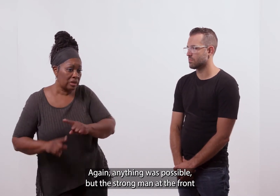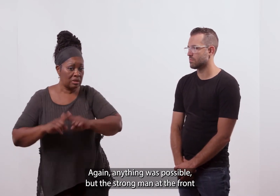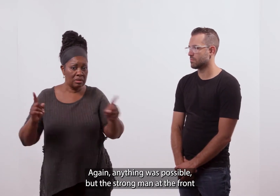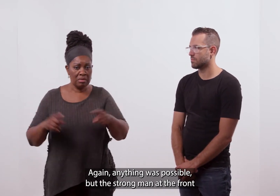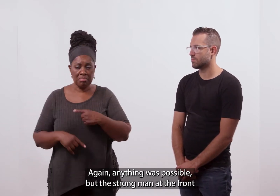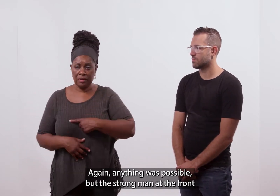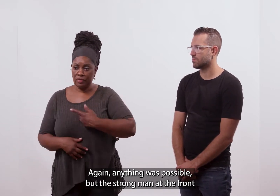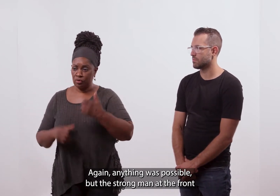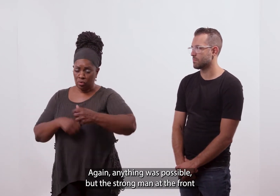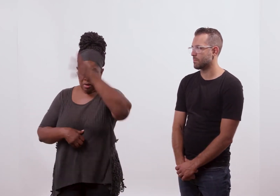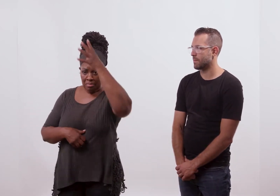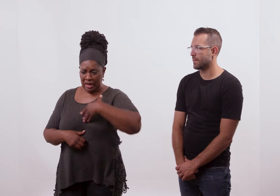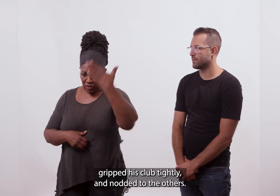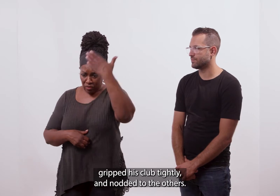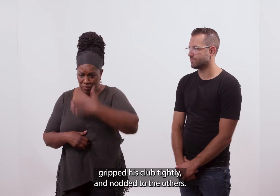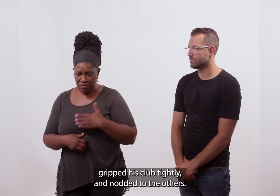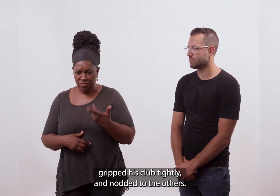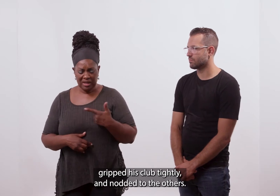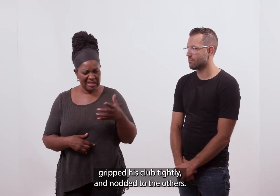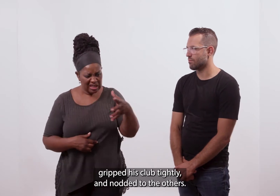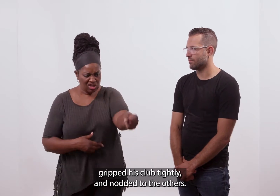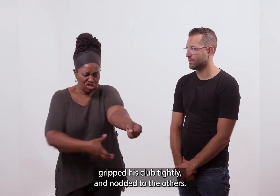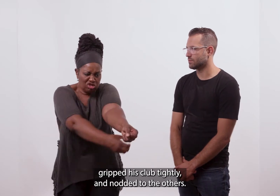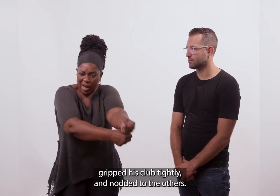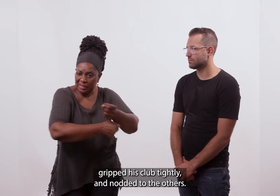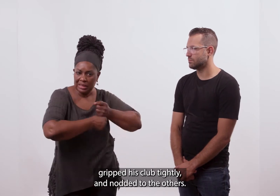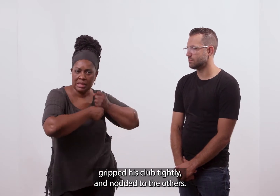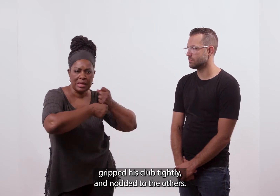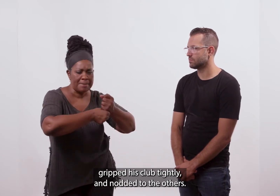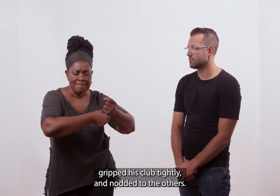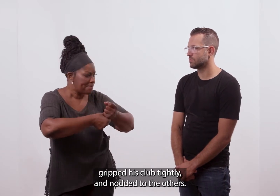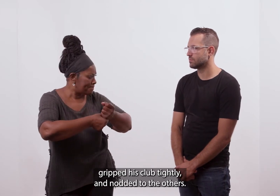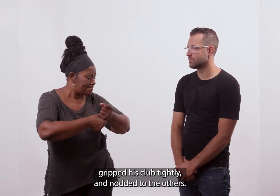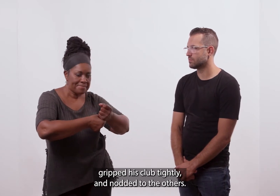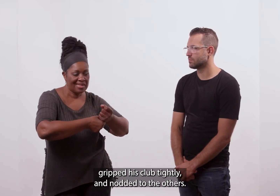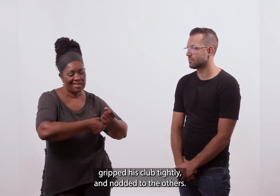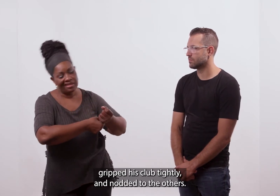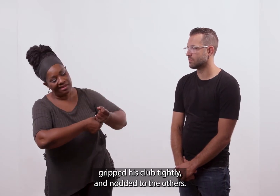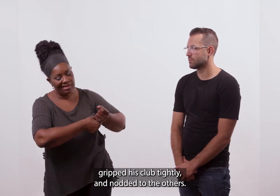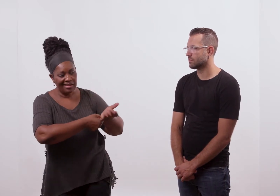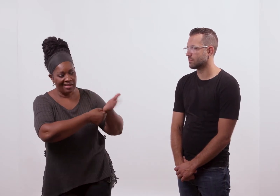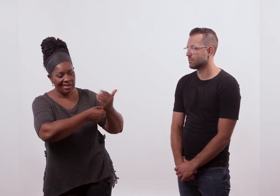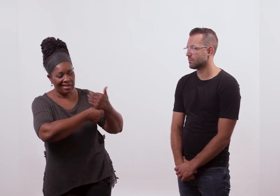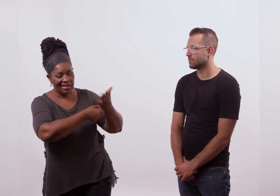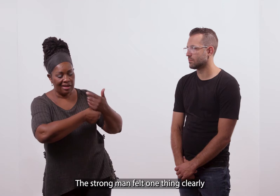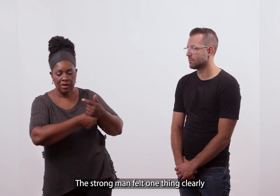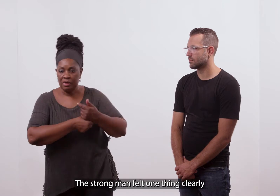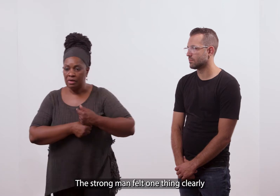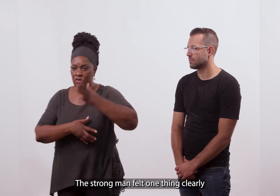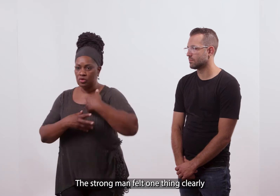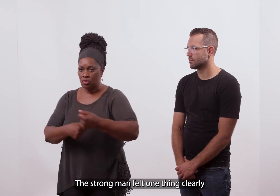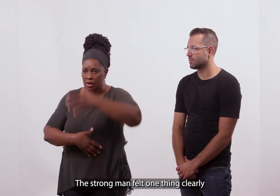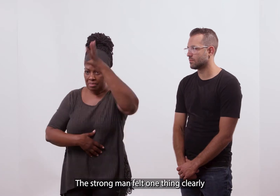the strong man at the front gripped his club tightly and nodded to the others. the